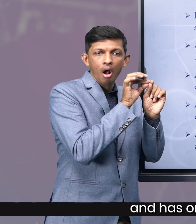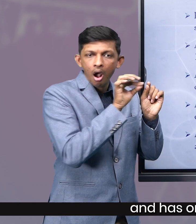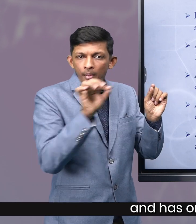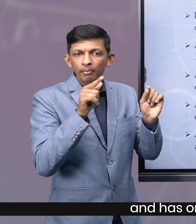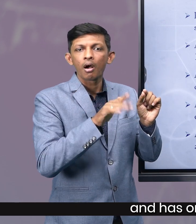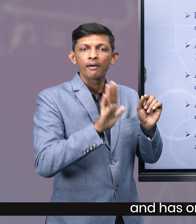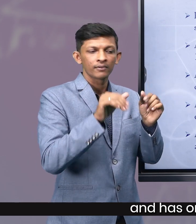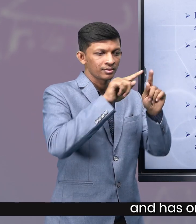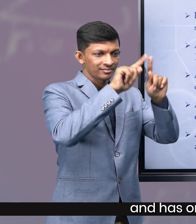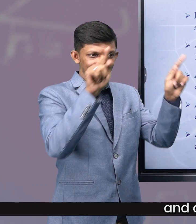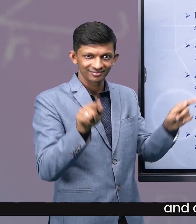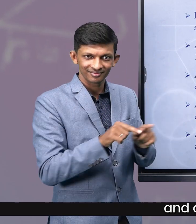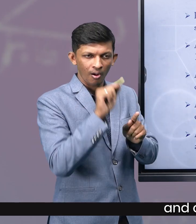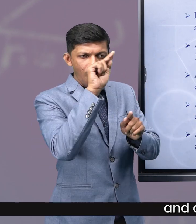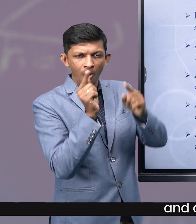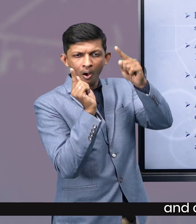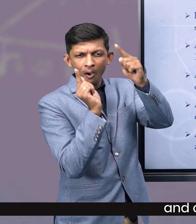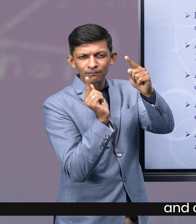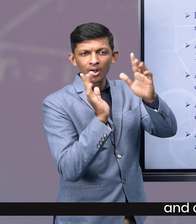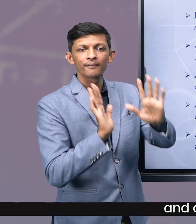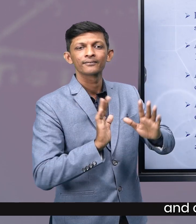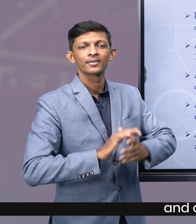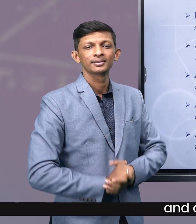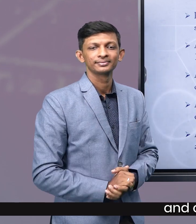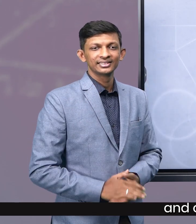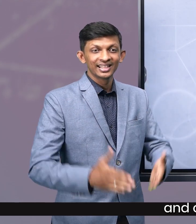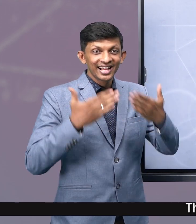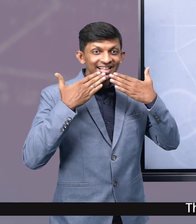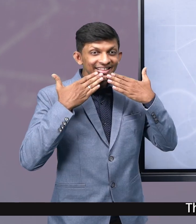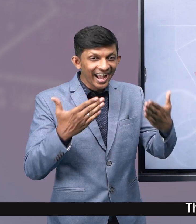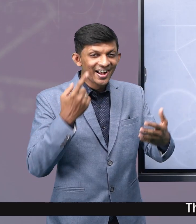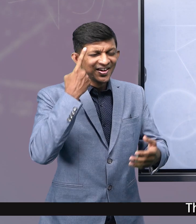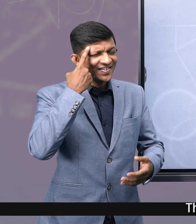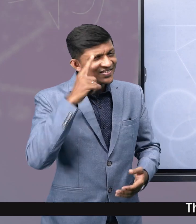edge, diameter, and one curved edge, arc. Thanks for watching.